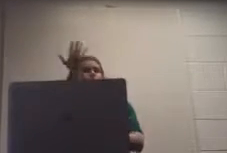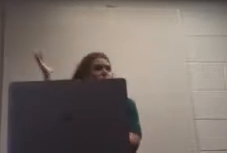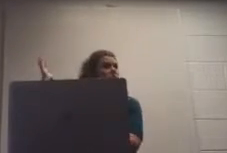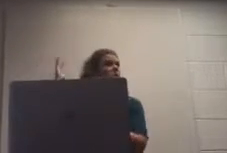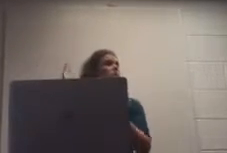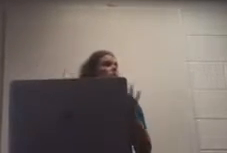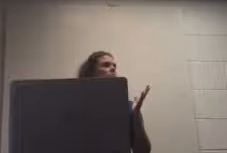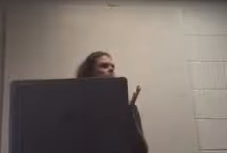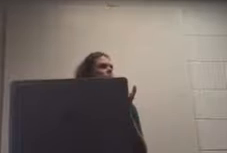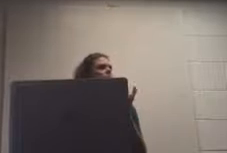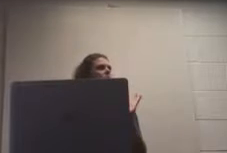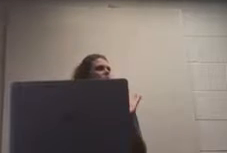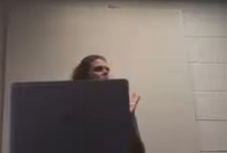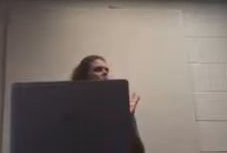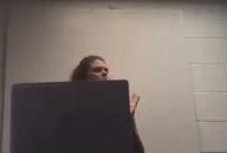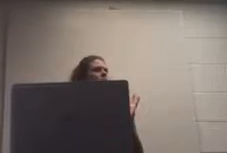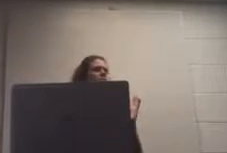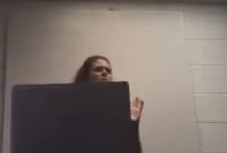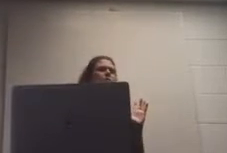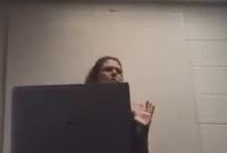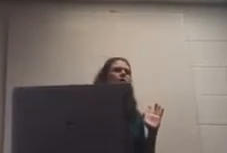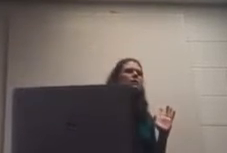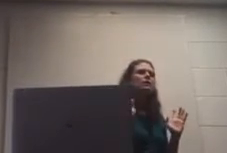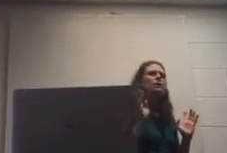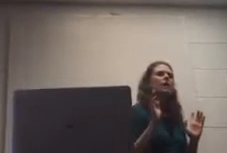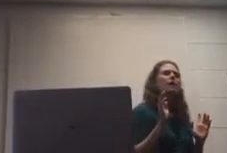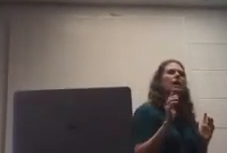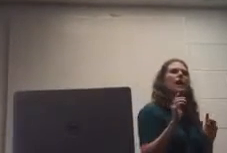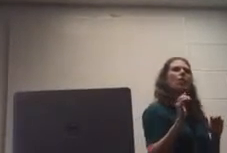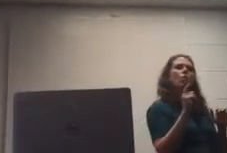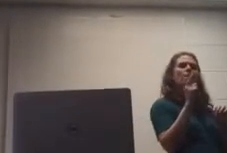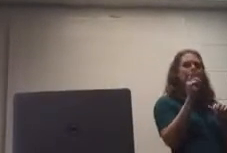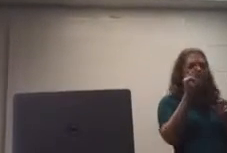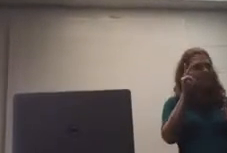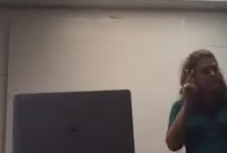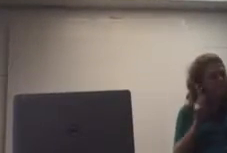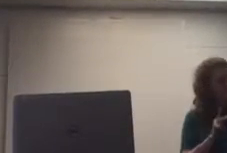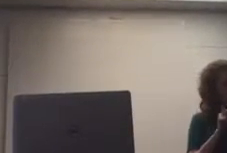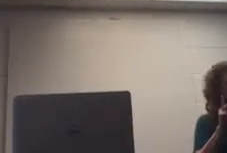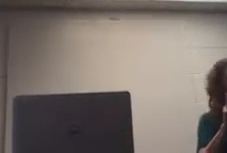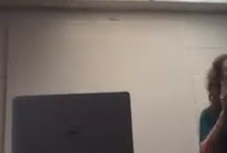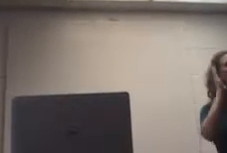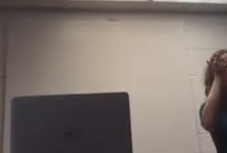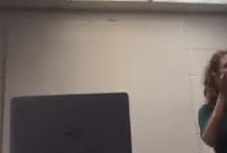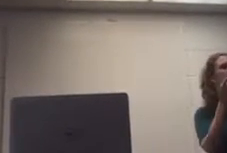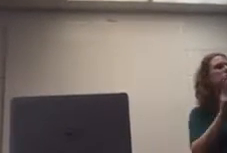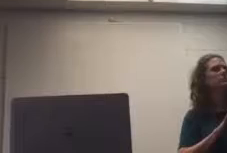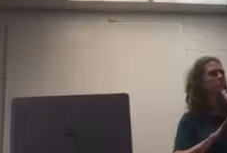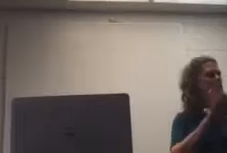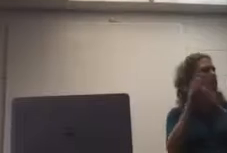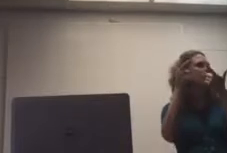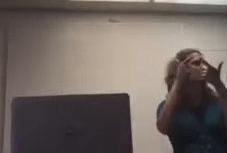experience. There are different ways to experience and describe snow and fish and trees.